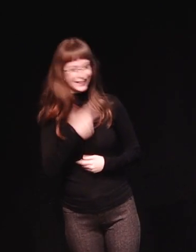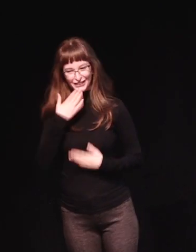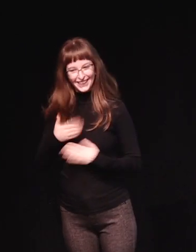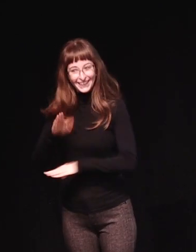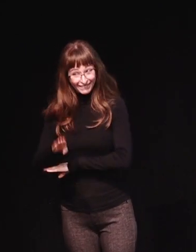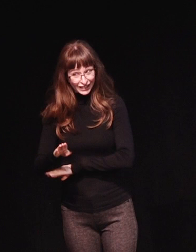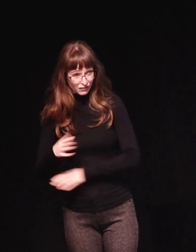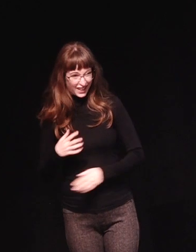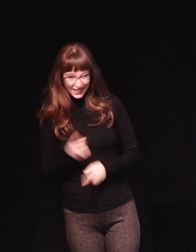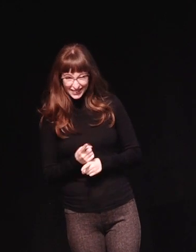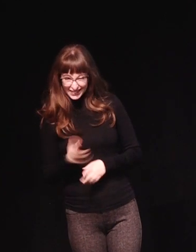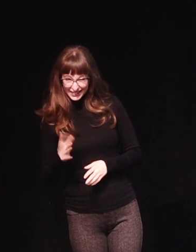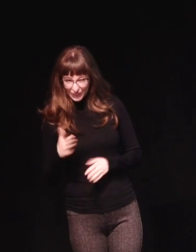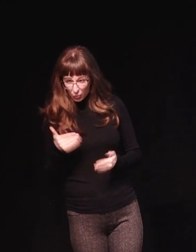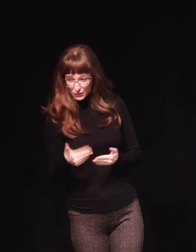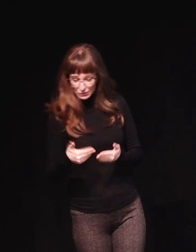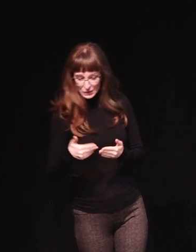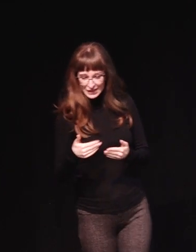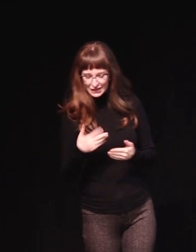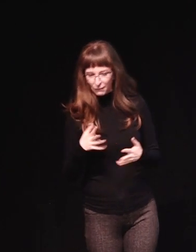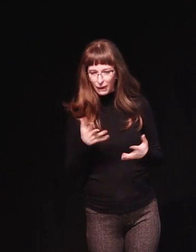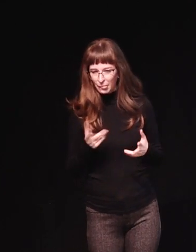Right? Close. It's a little stuttering.